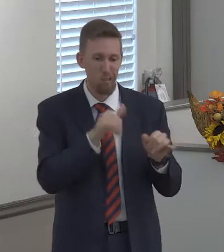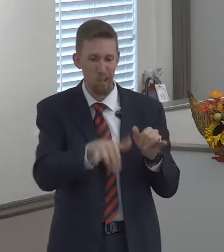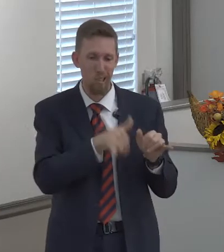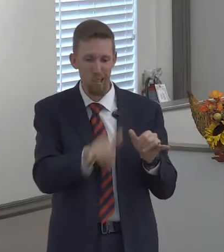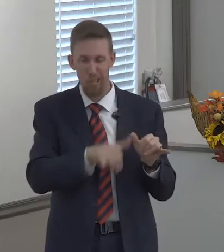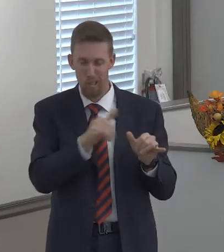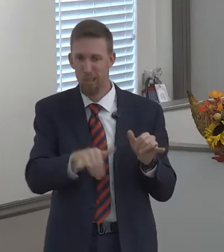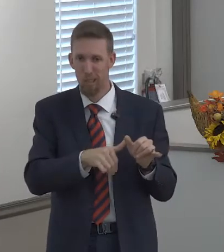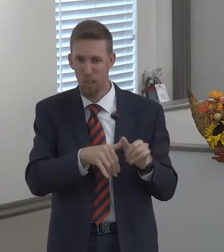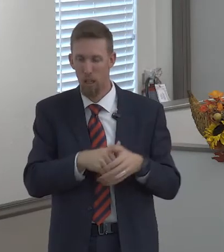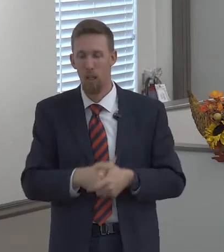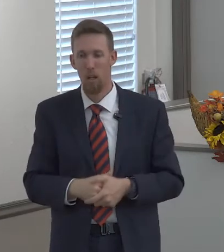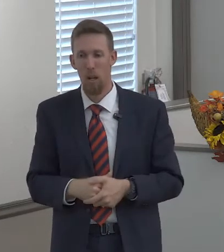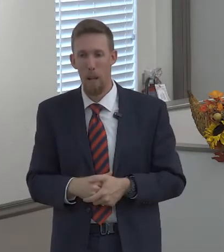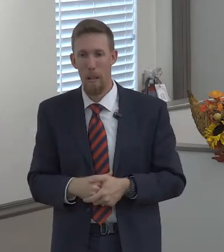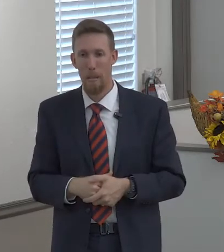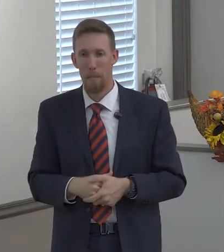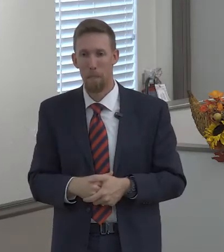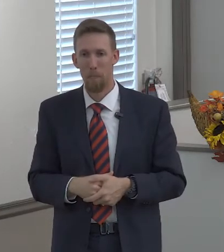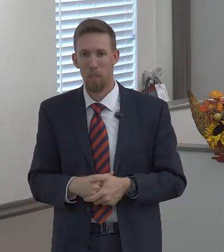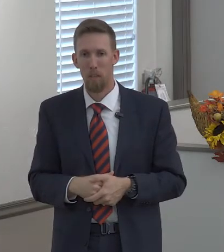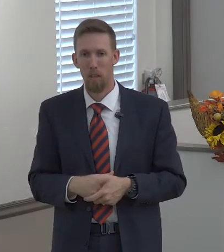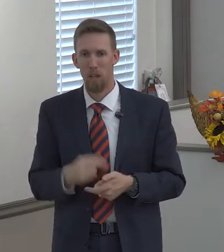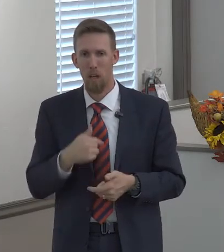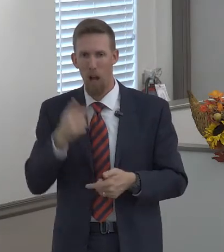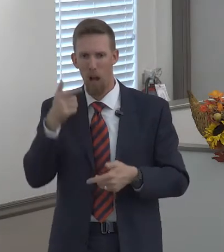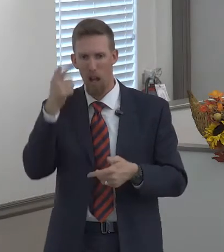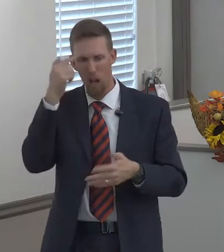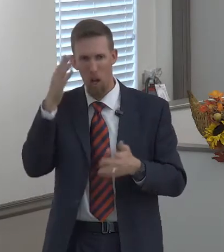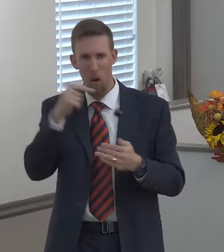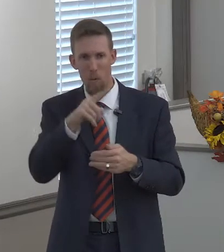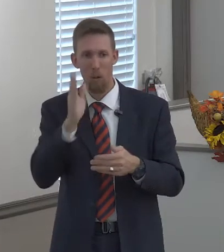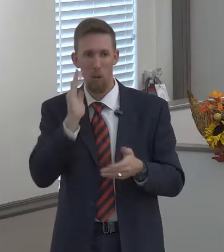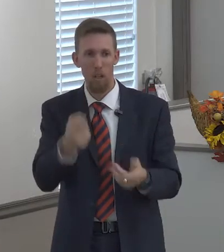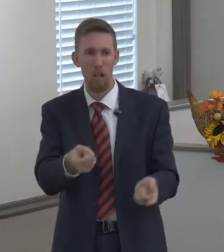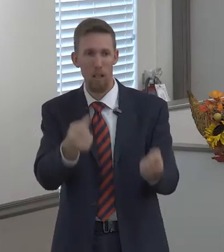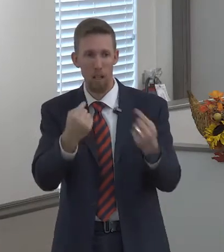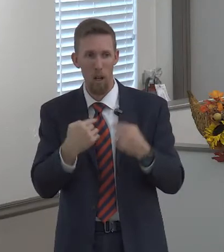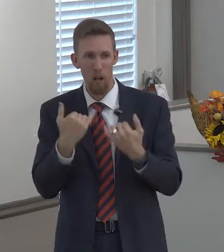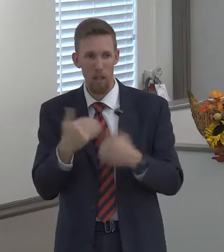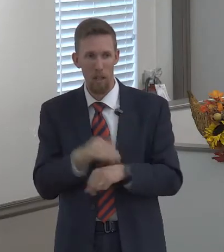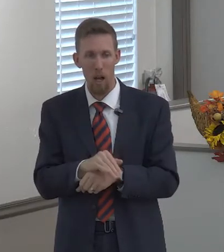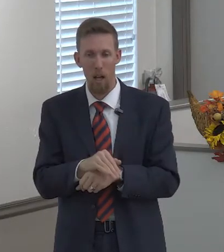songs. Those are songs we sing them and they teach us.